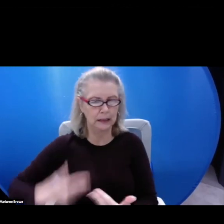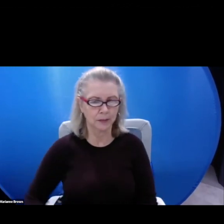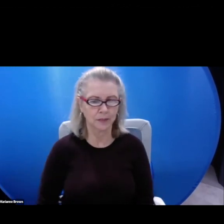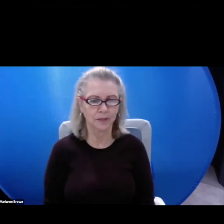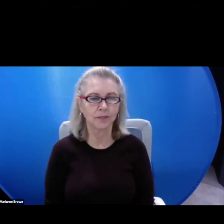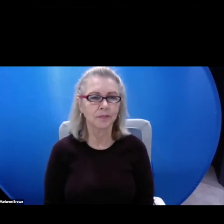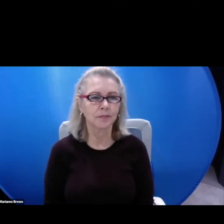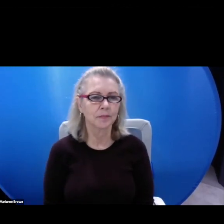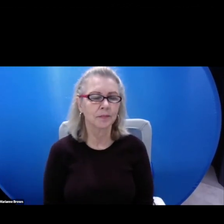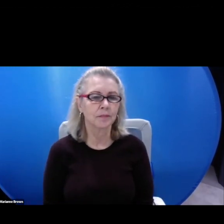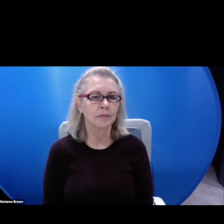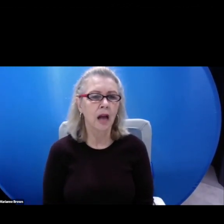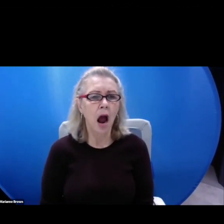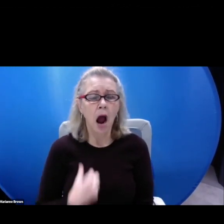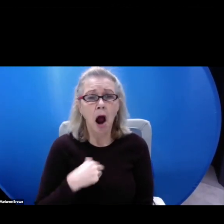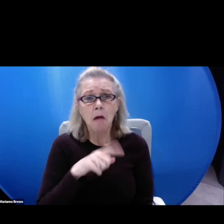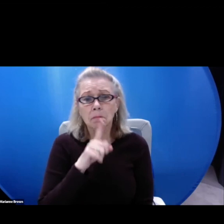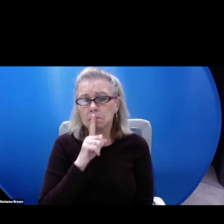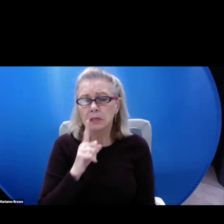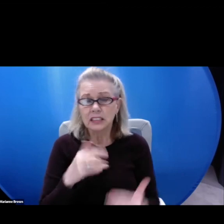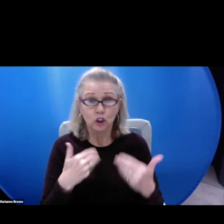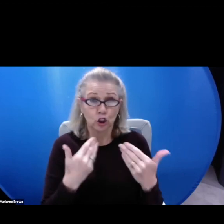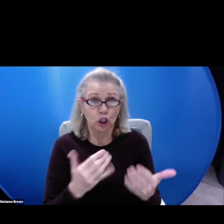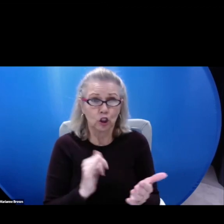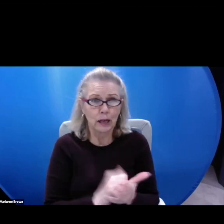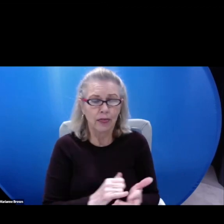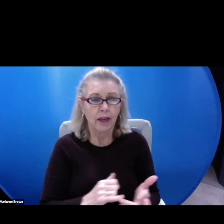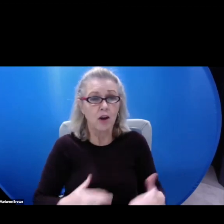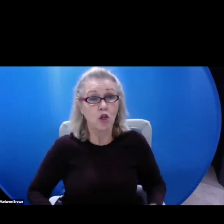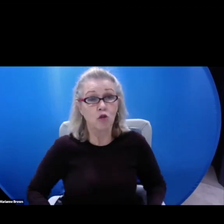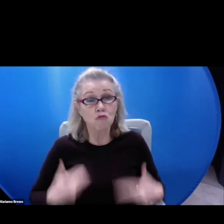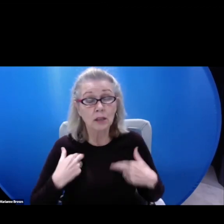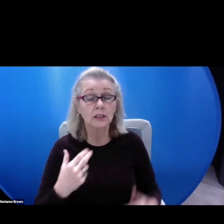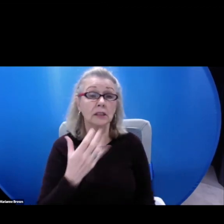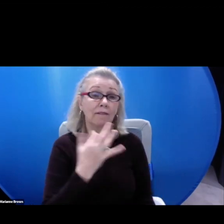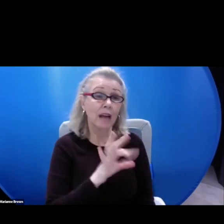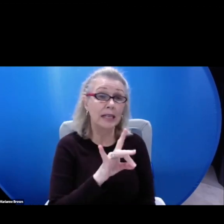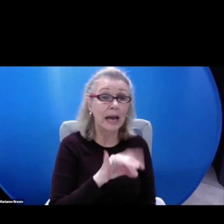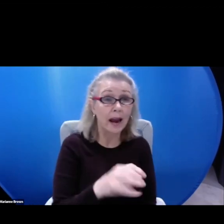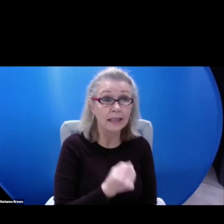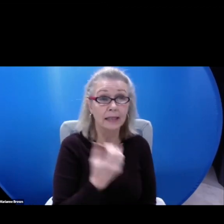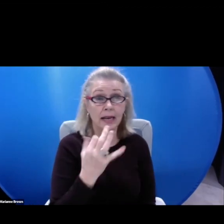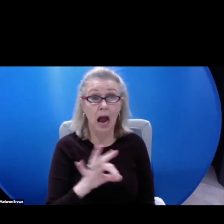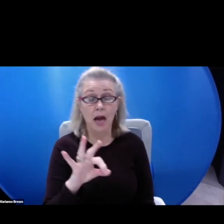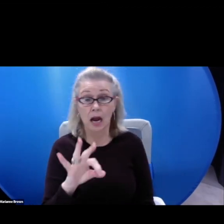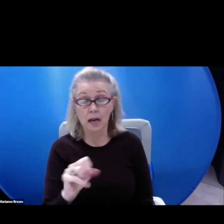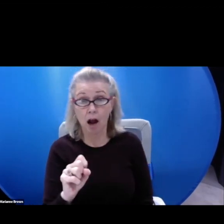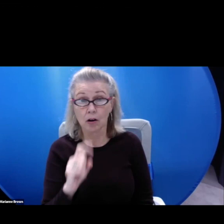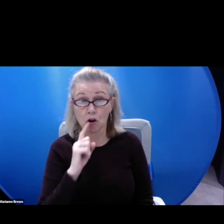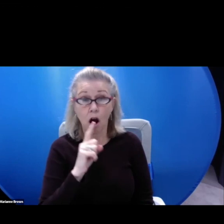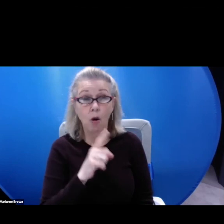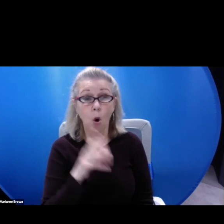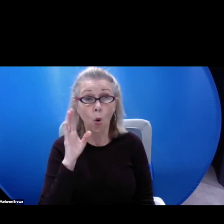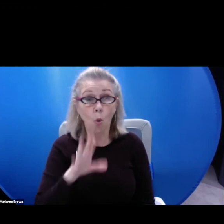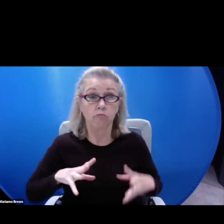I'm not suggesting that the residencies of the 1980s or 1990s would have directly adopted